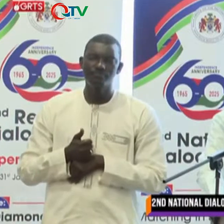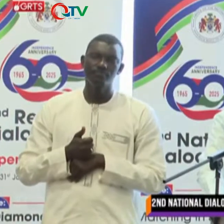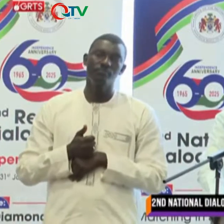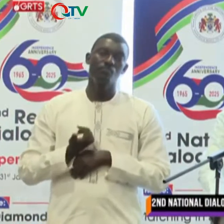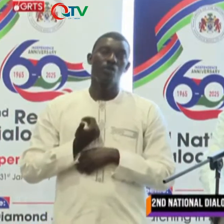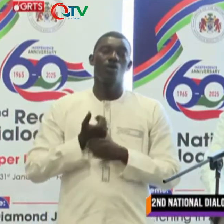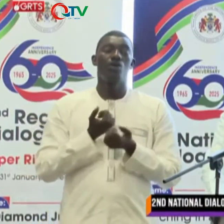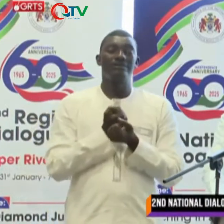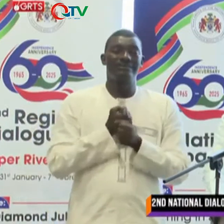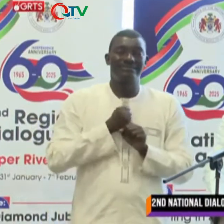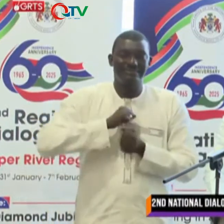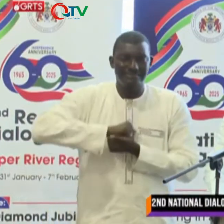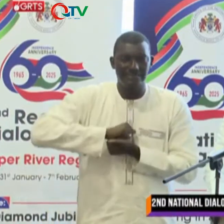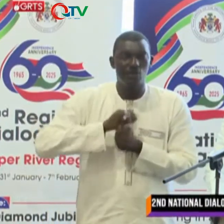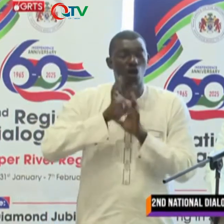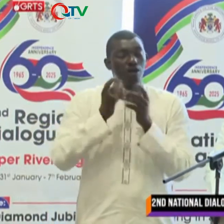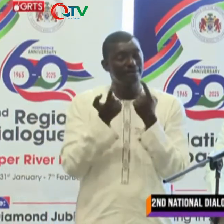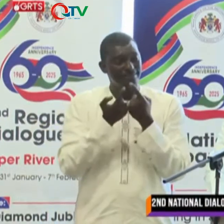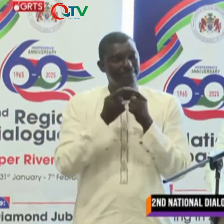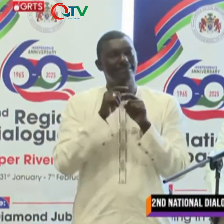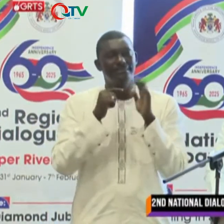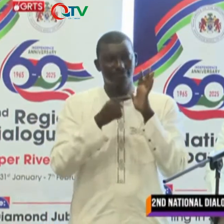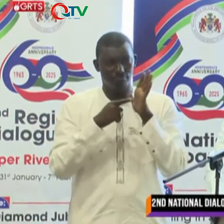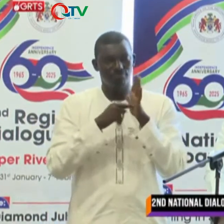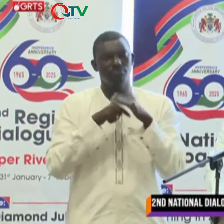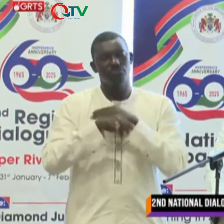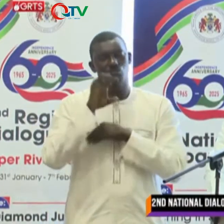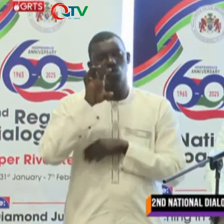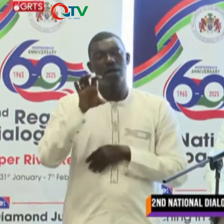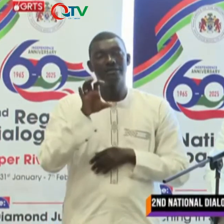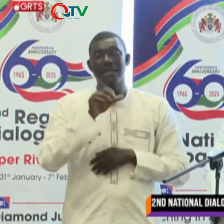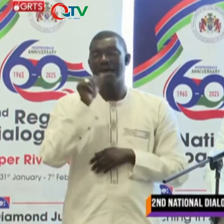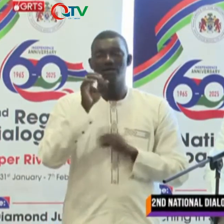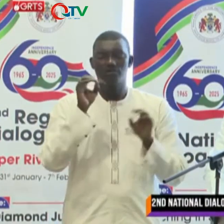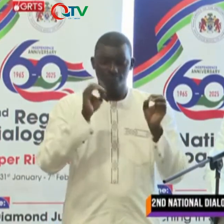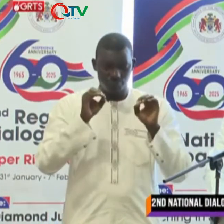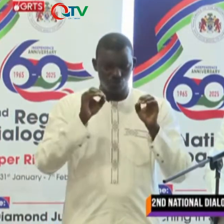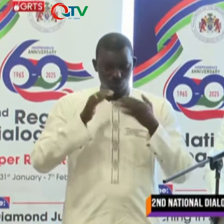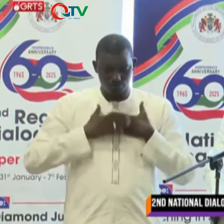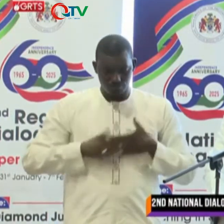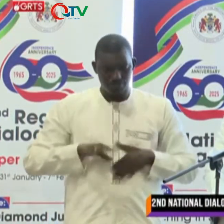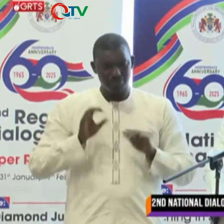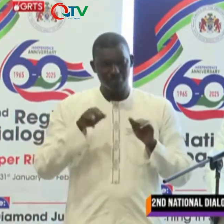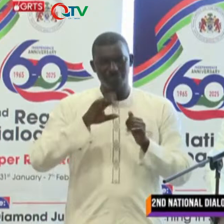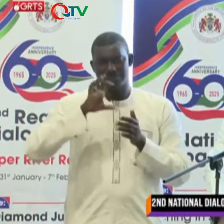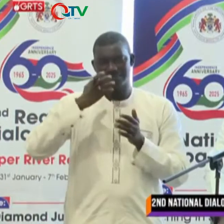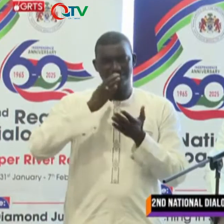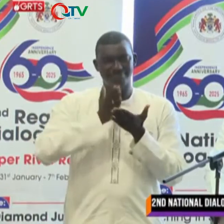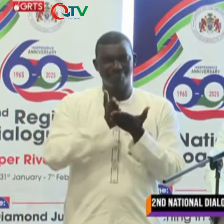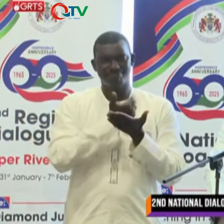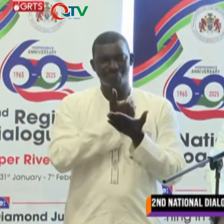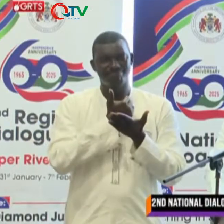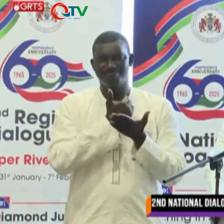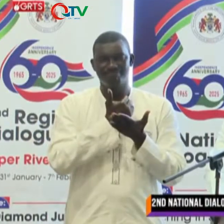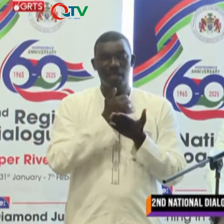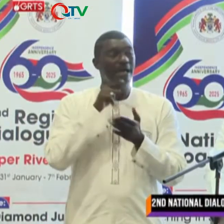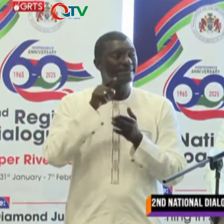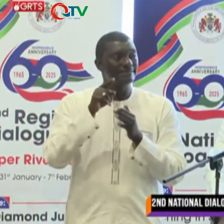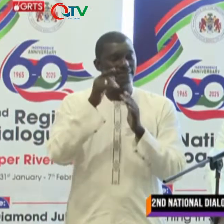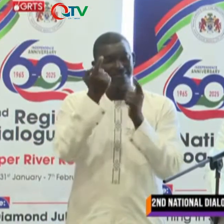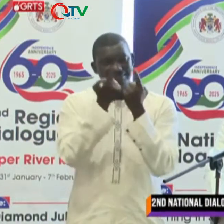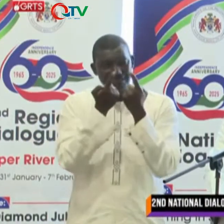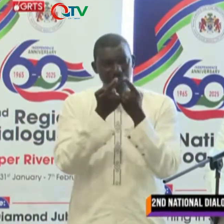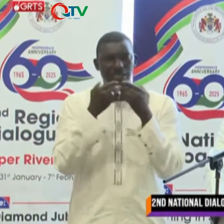Preserving all this is paramount in the country, and no one can outgrow them. These